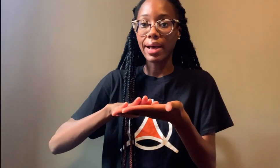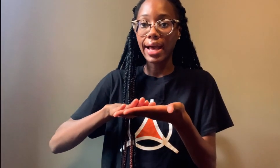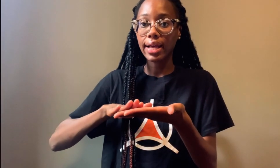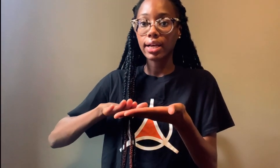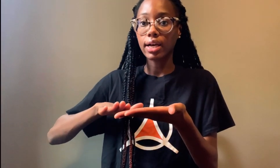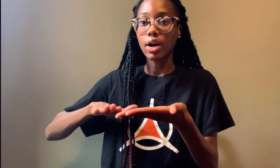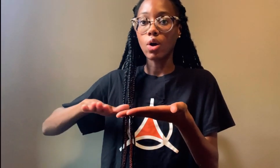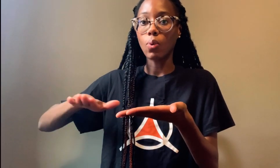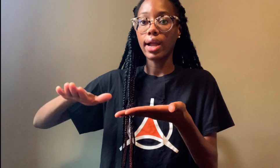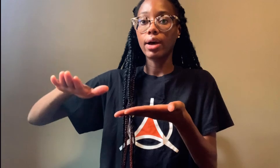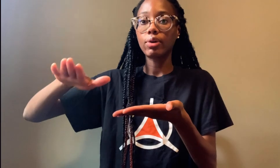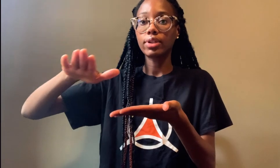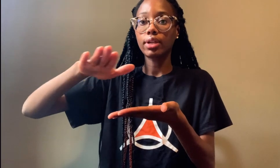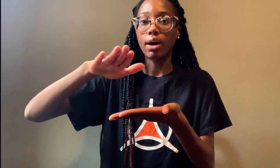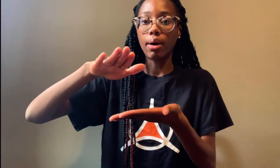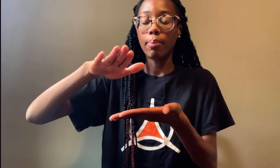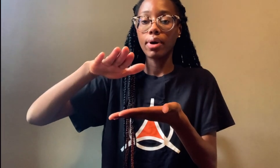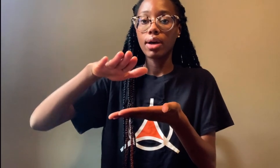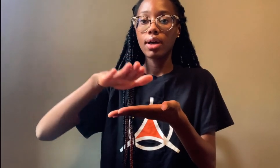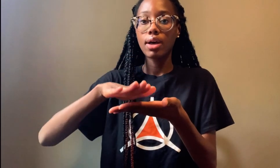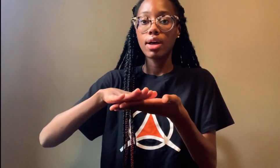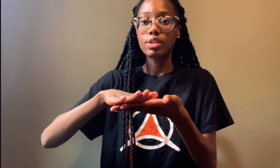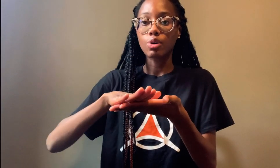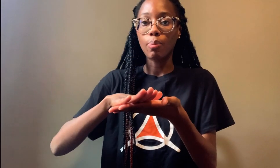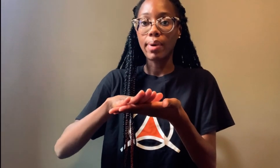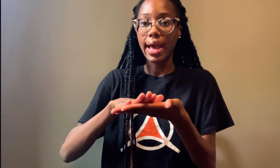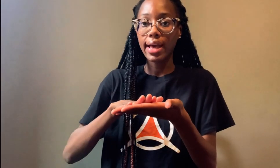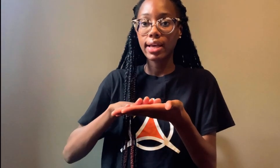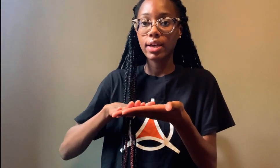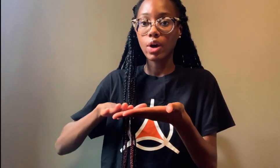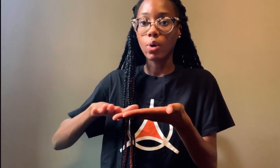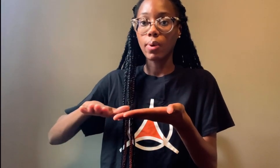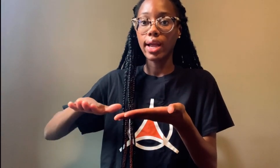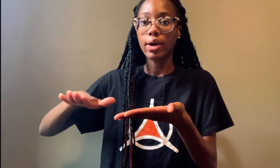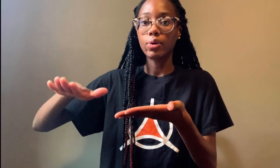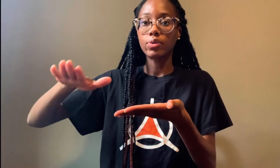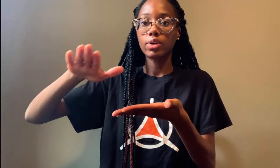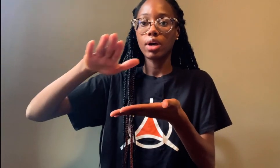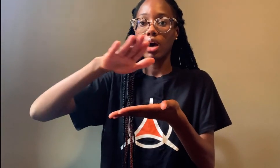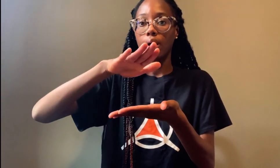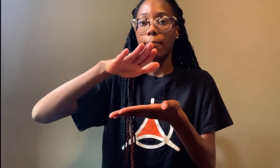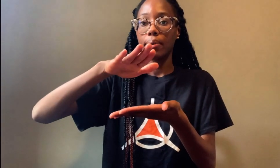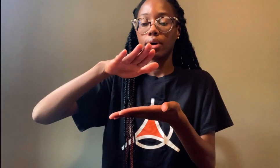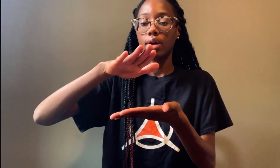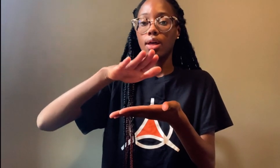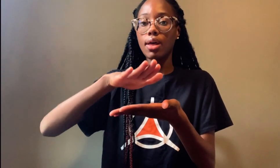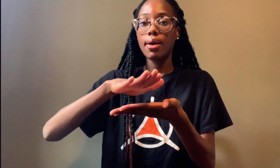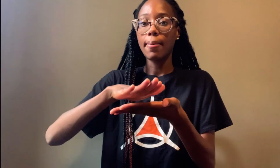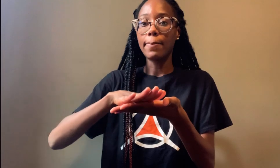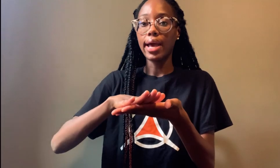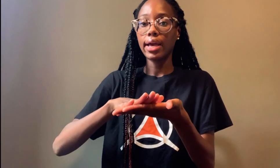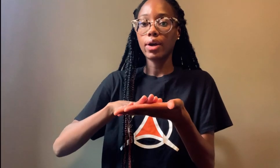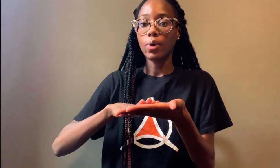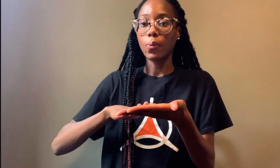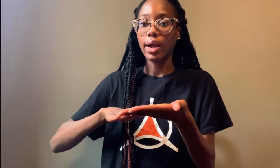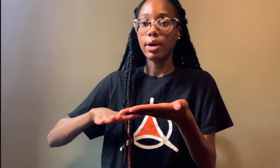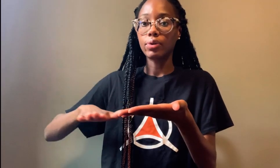back, around, and up. So back, around, up. Back, around, and